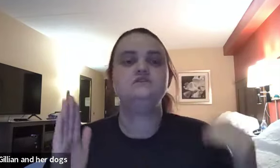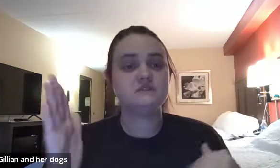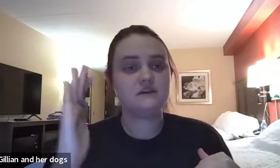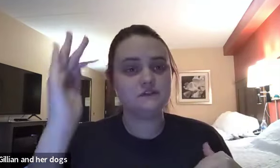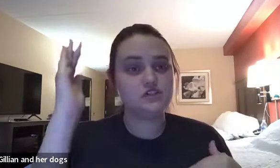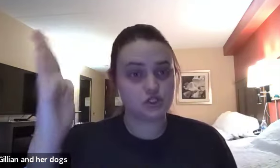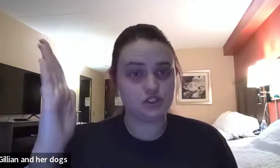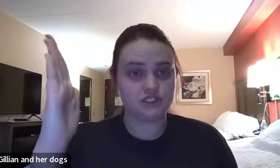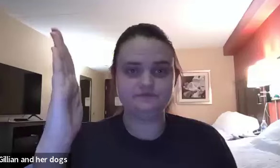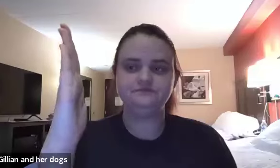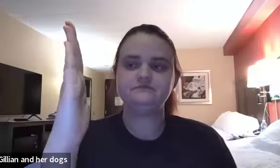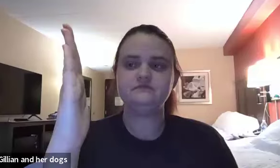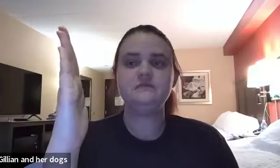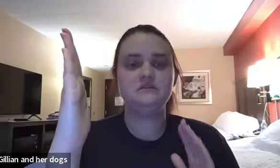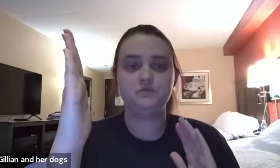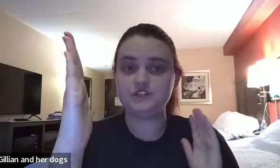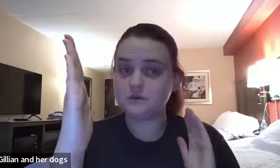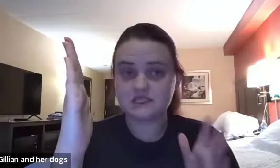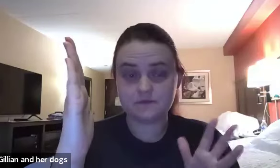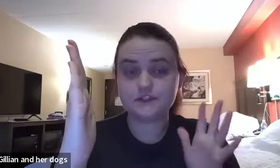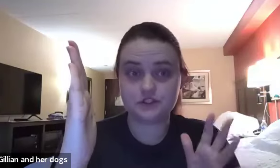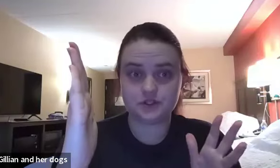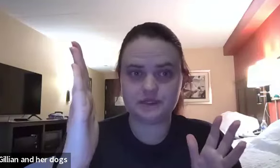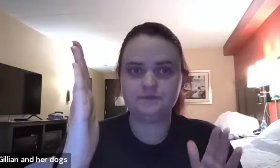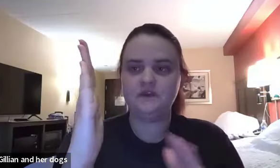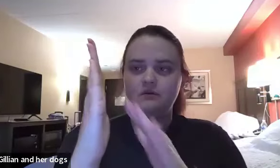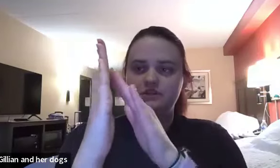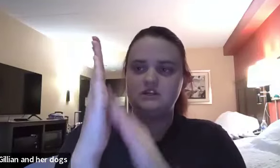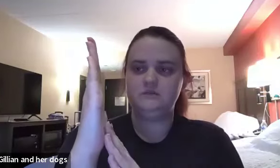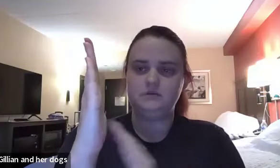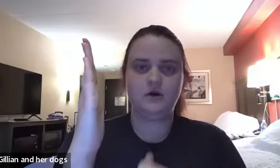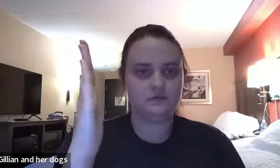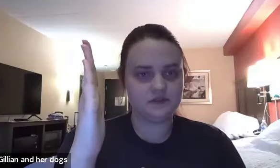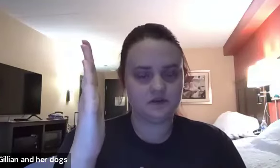the sign for surgeon, we're going to start with the sign for surgery, which is going to be your palm, your